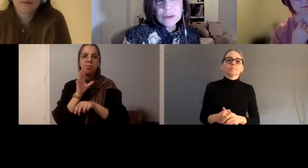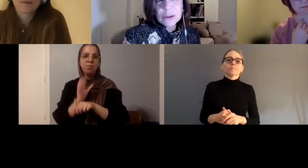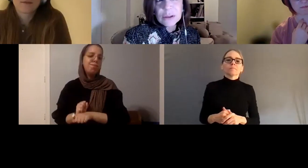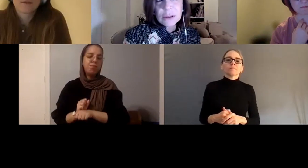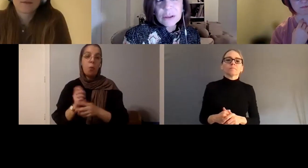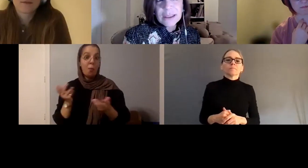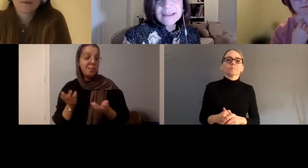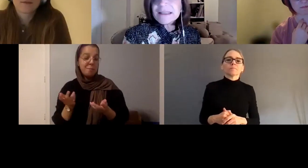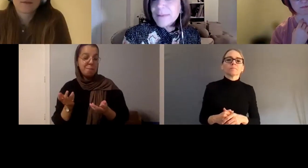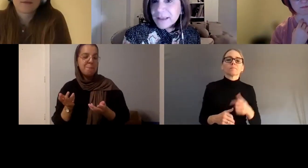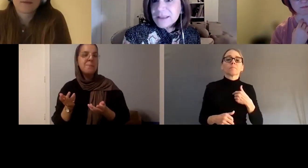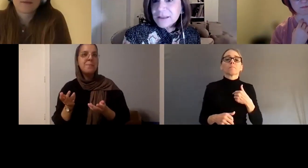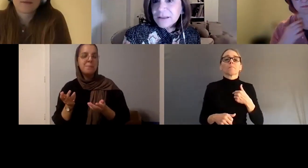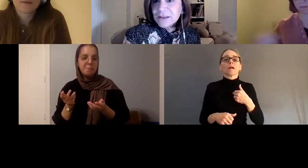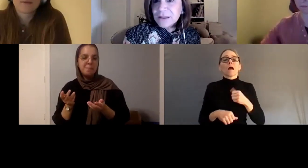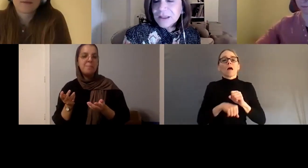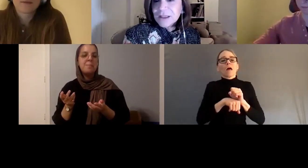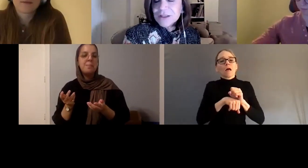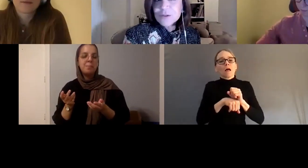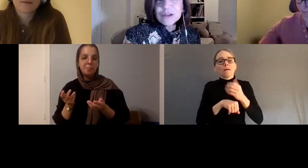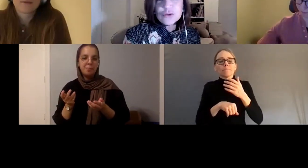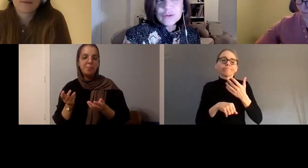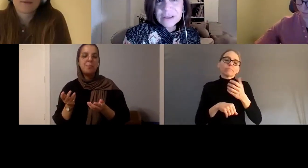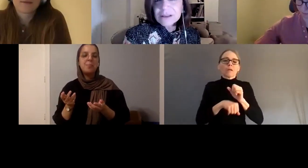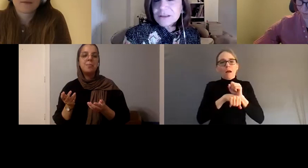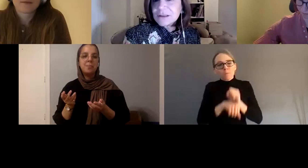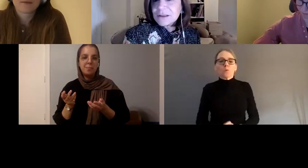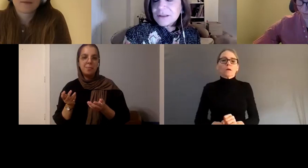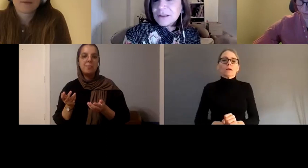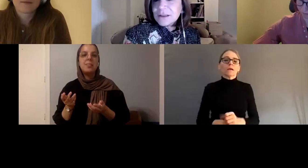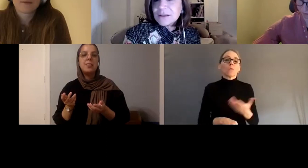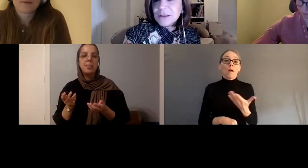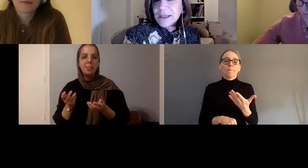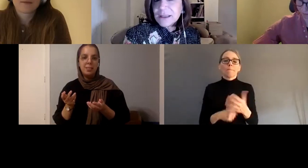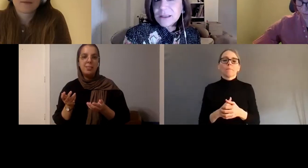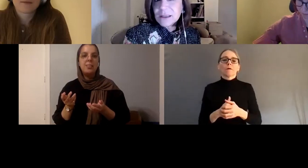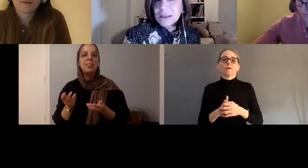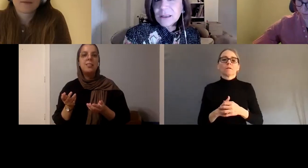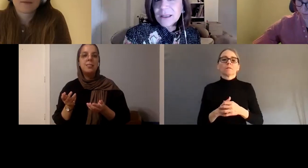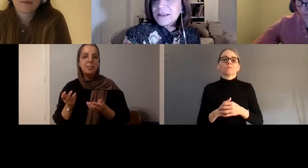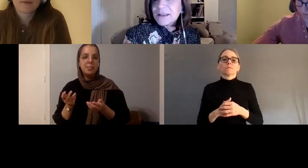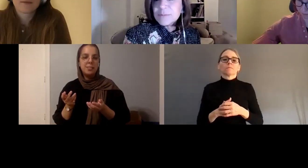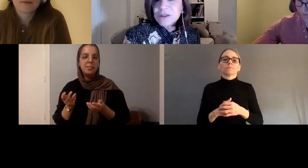into expecting to be treated like an